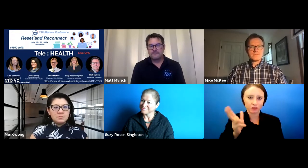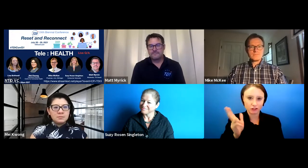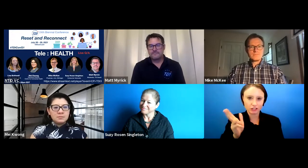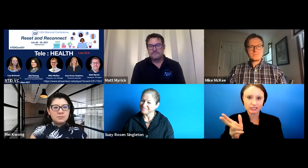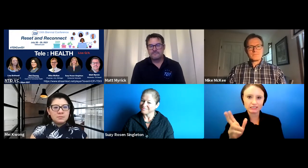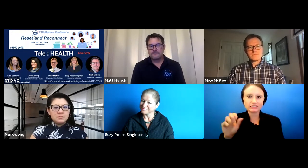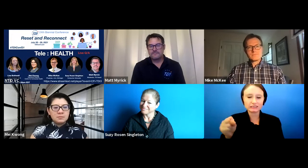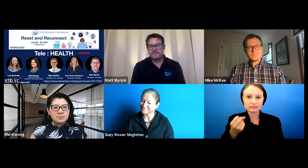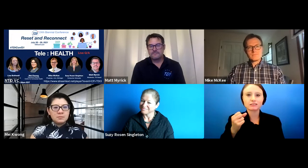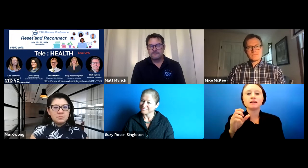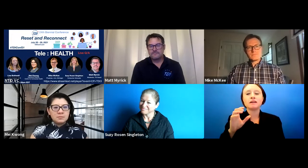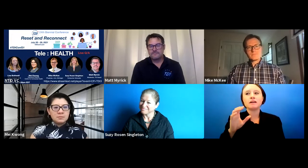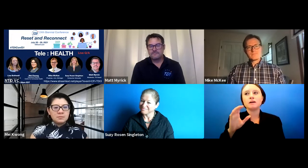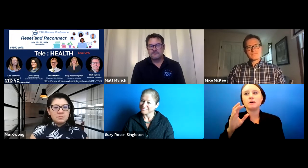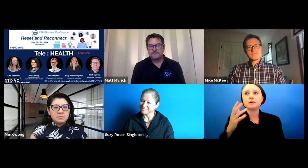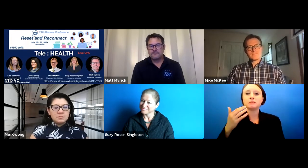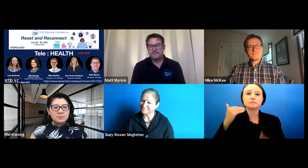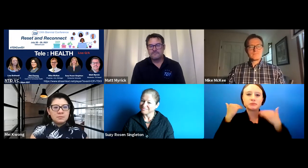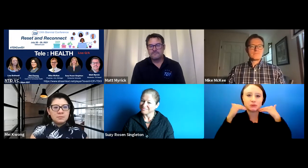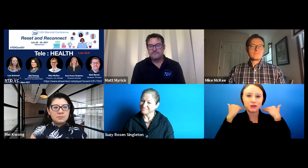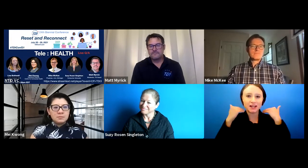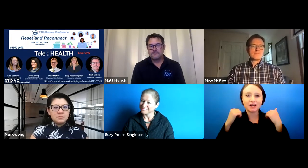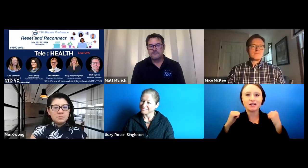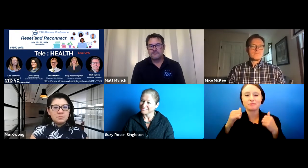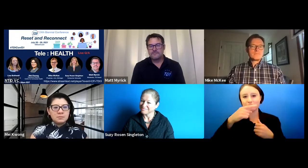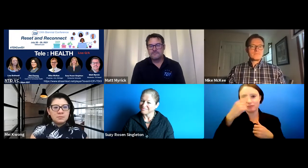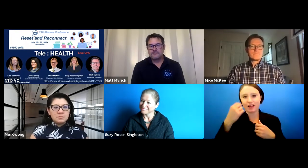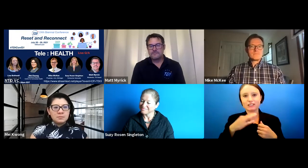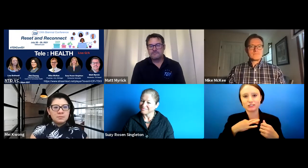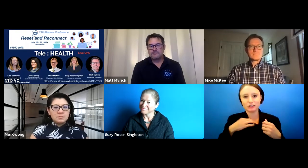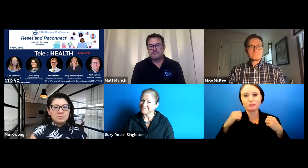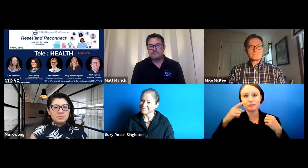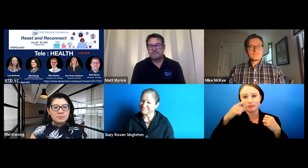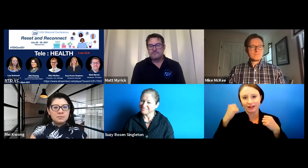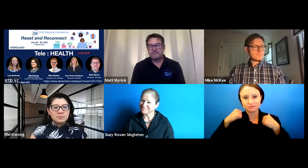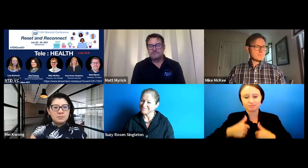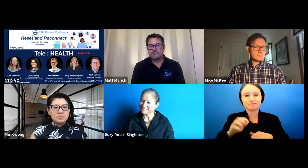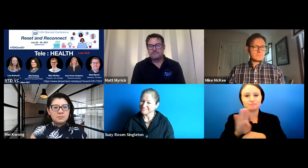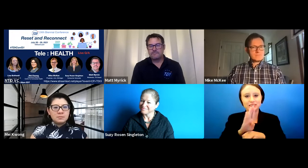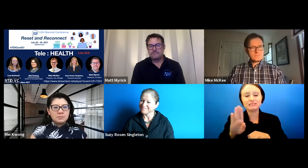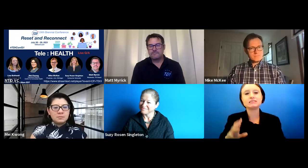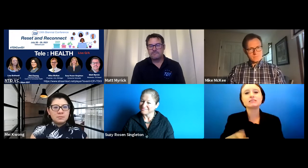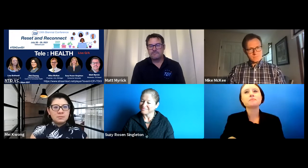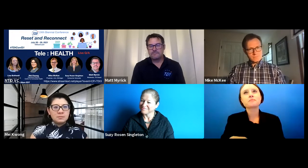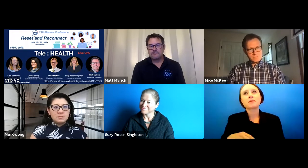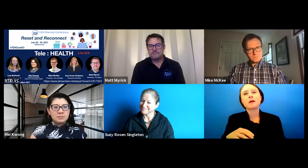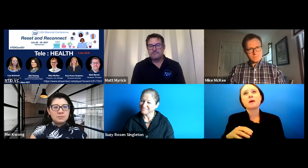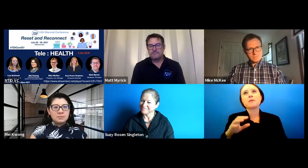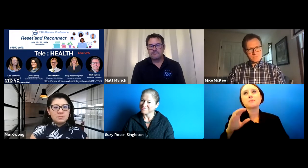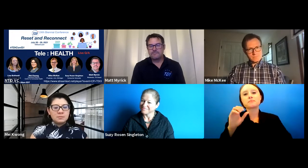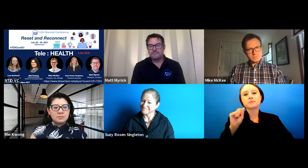I am a Caucasian woman in my 30s. I have short hair. I'm wearing a black shirt with a black